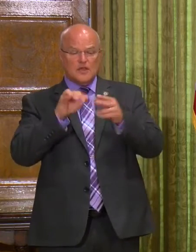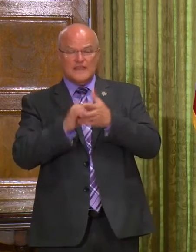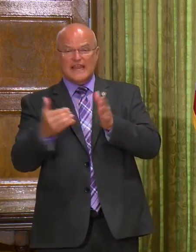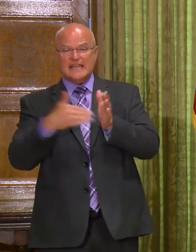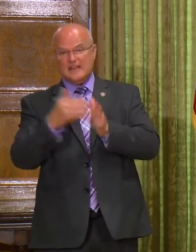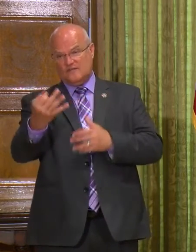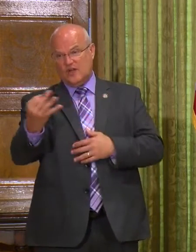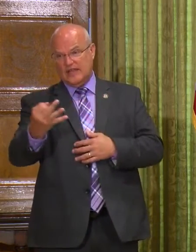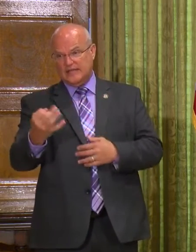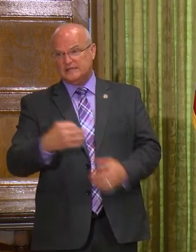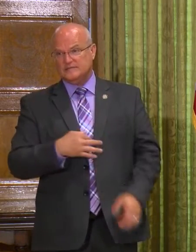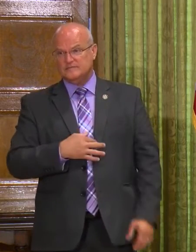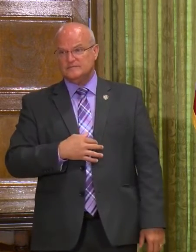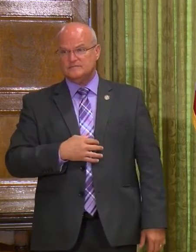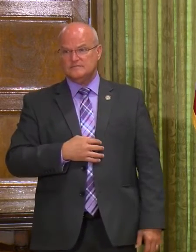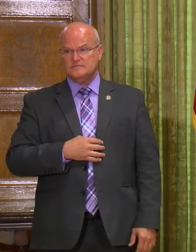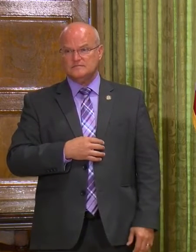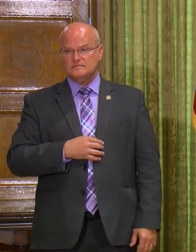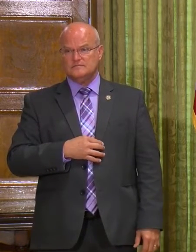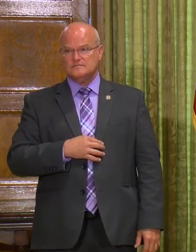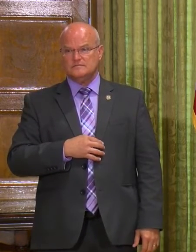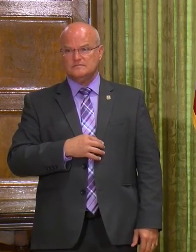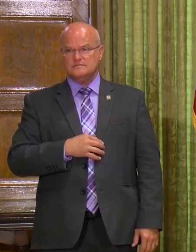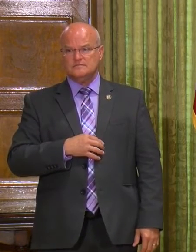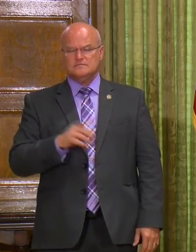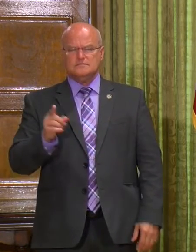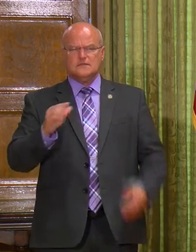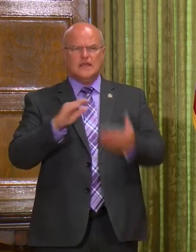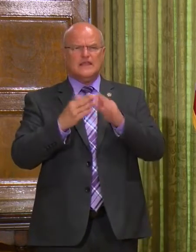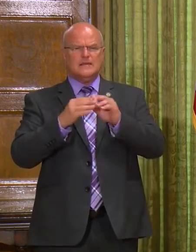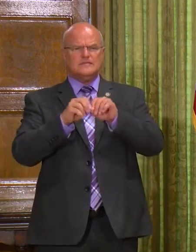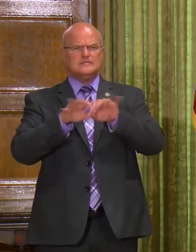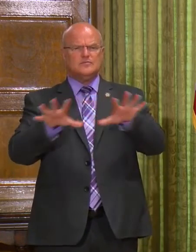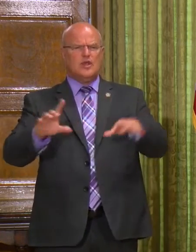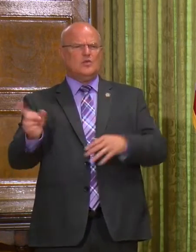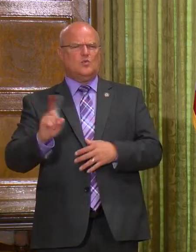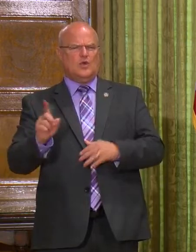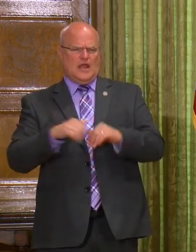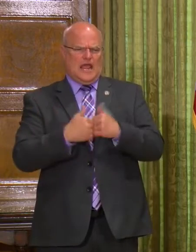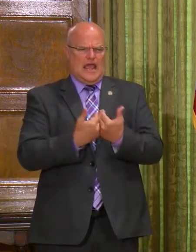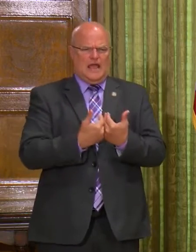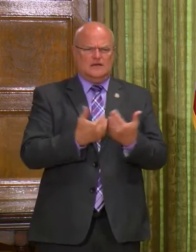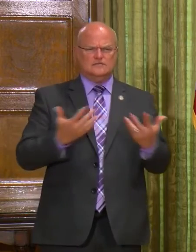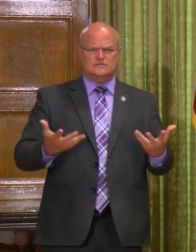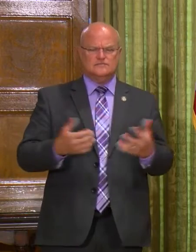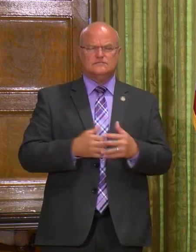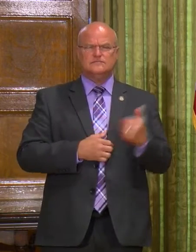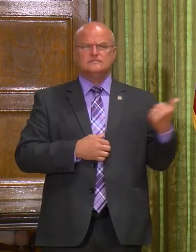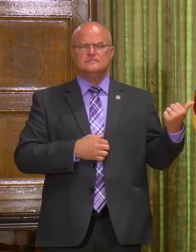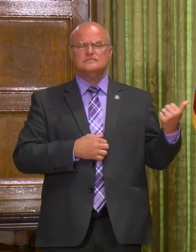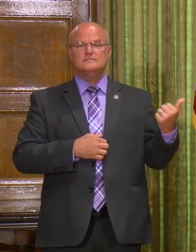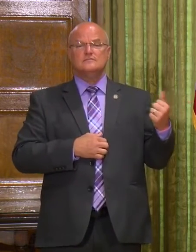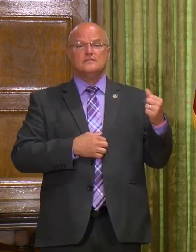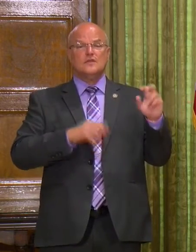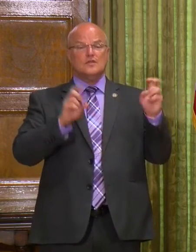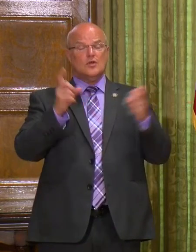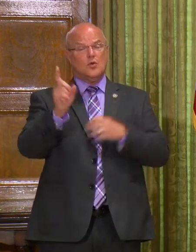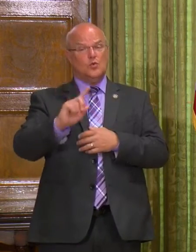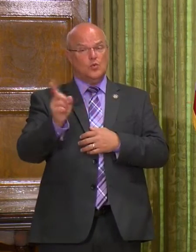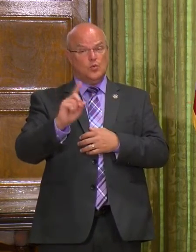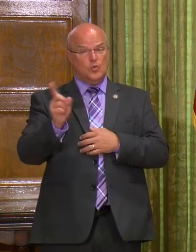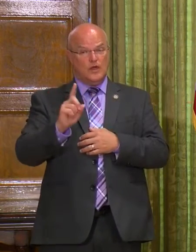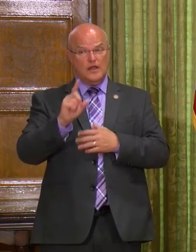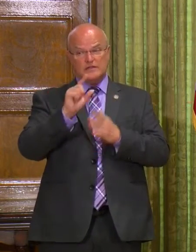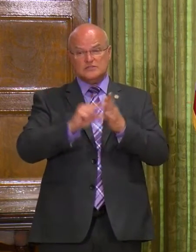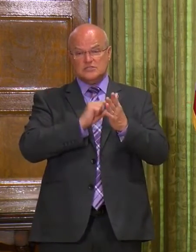that again on Friday. So where are we seeing a lot of this community spread, or how are we seeing it? Well, in terms of where, the